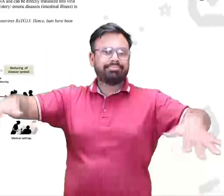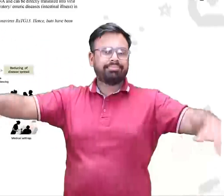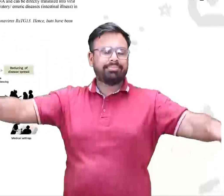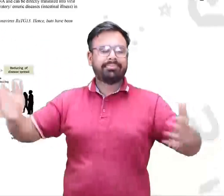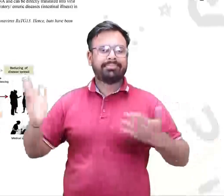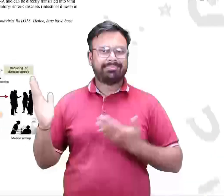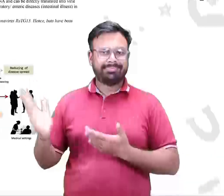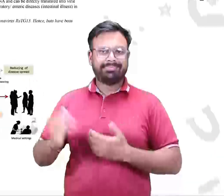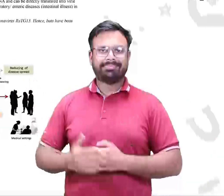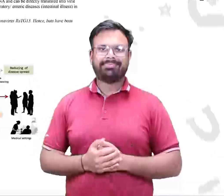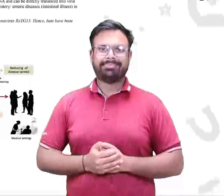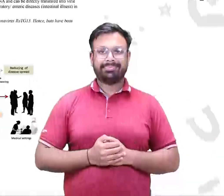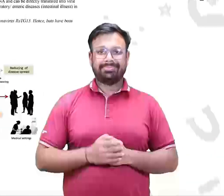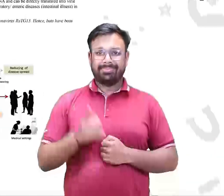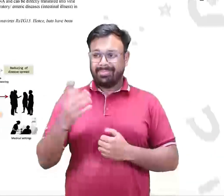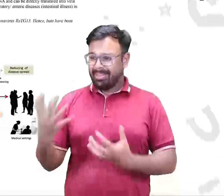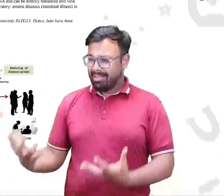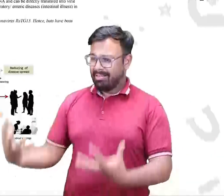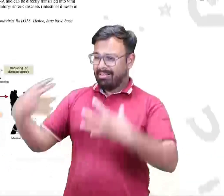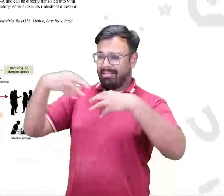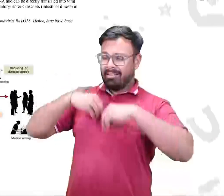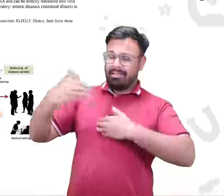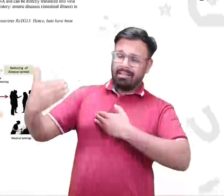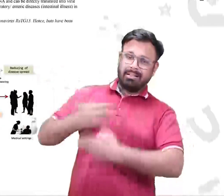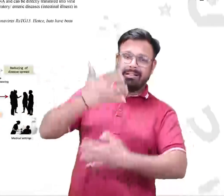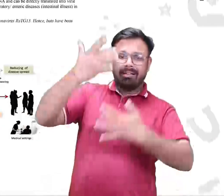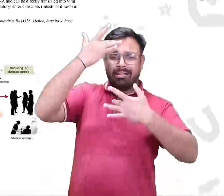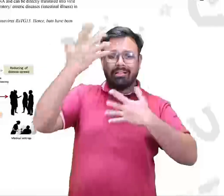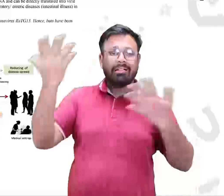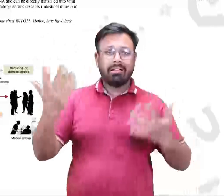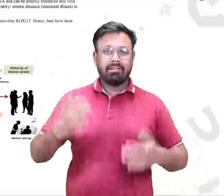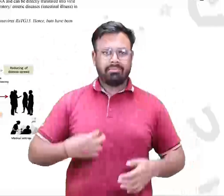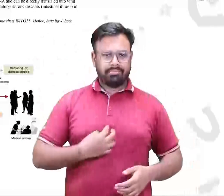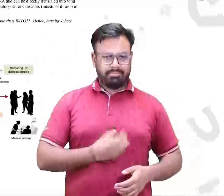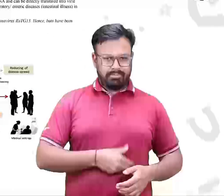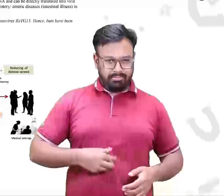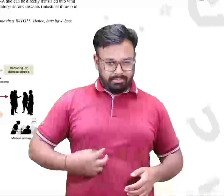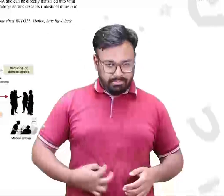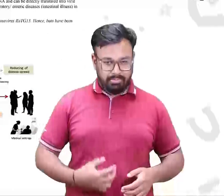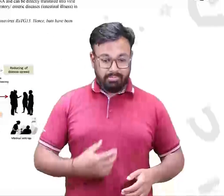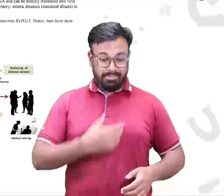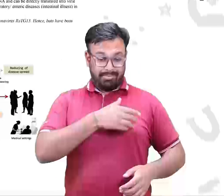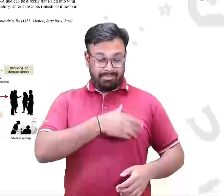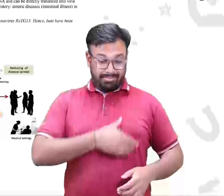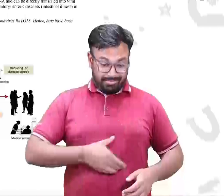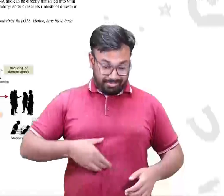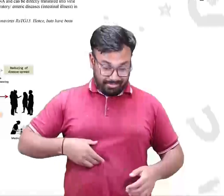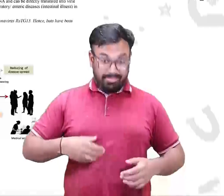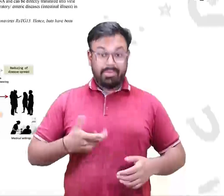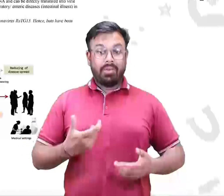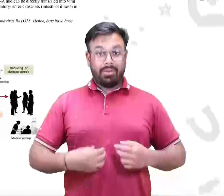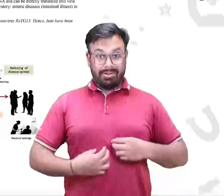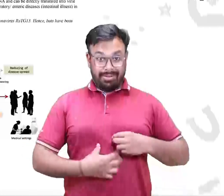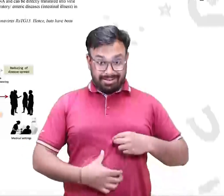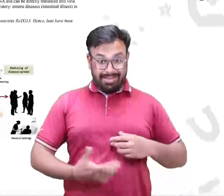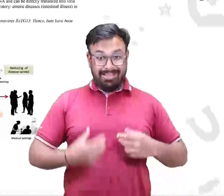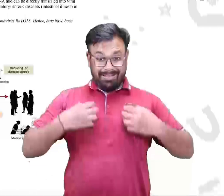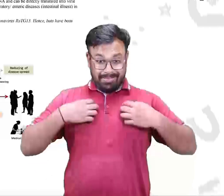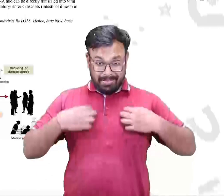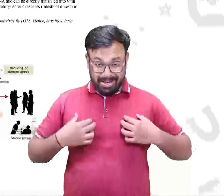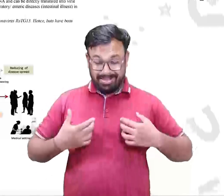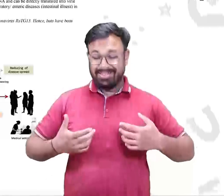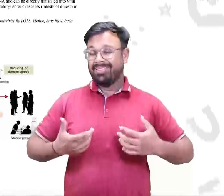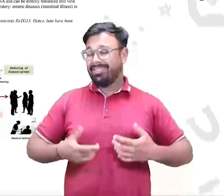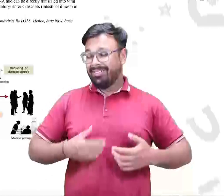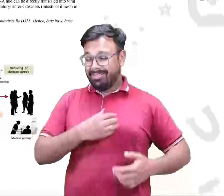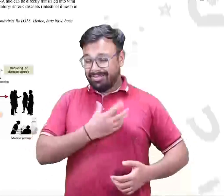The virus spread through airborne particles and contaminated surfaces